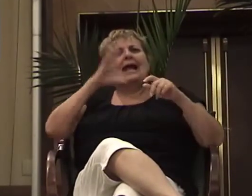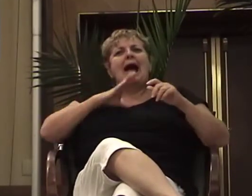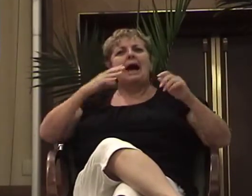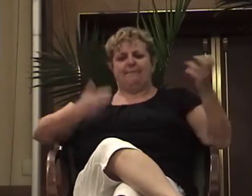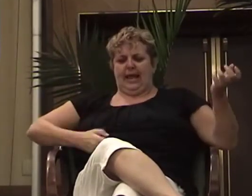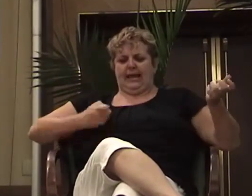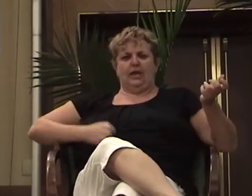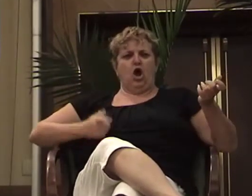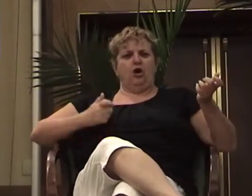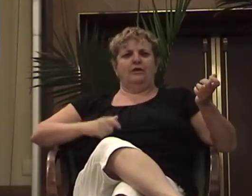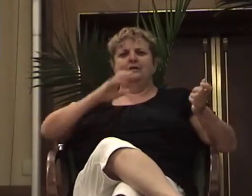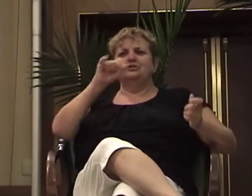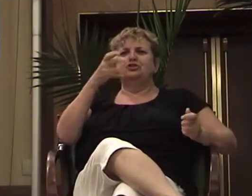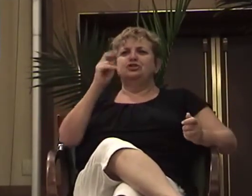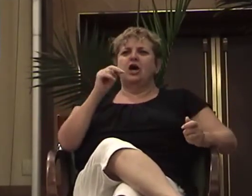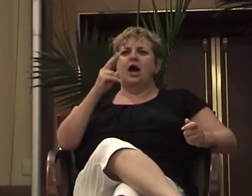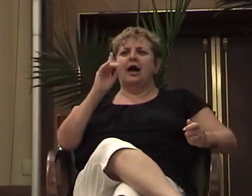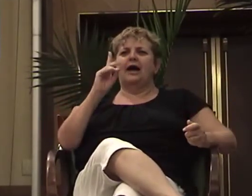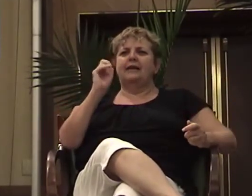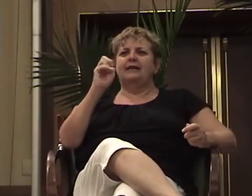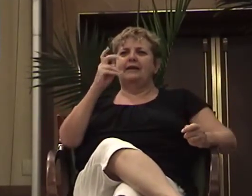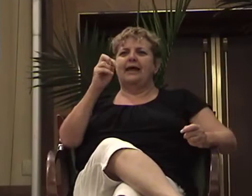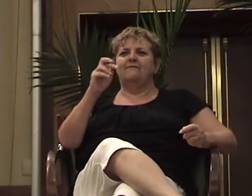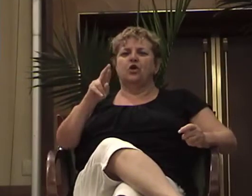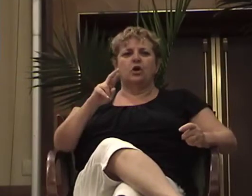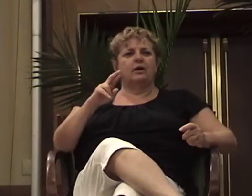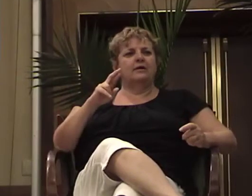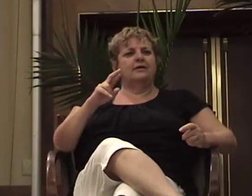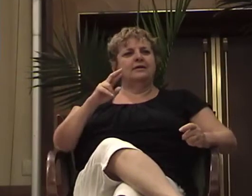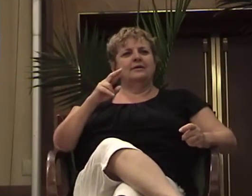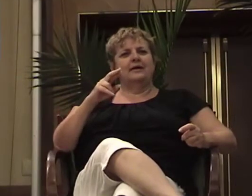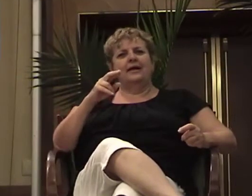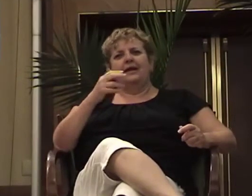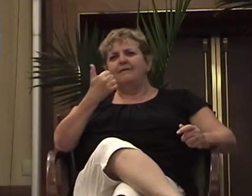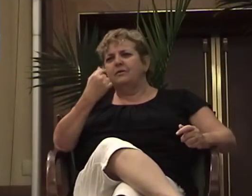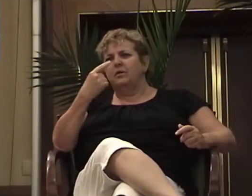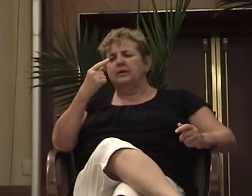playing a John Denver song. You fill up my senses. Everybody seemed to be swaying to me. Just... And